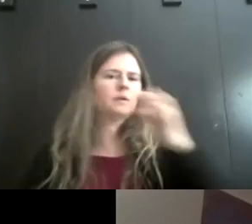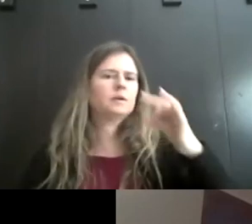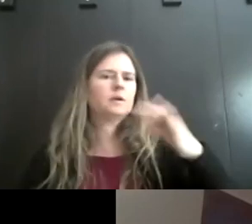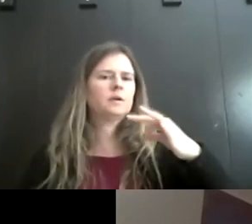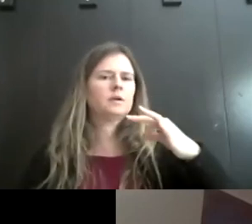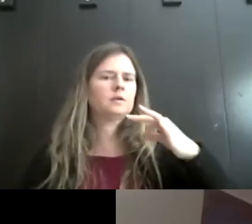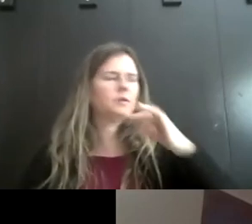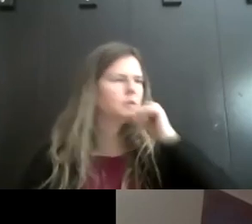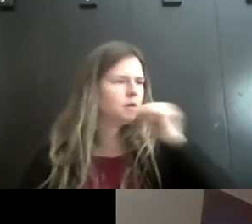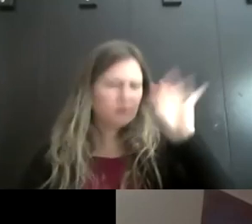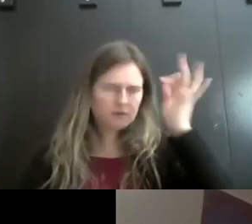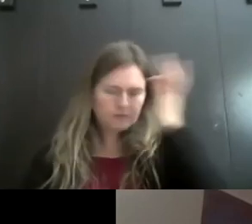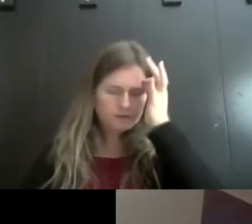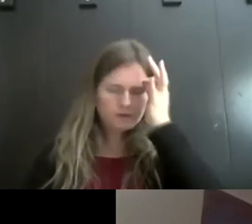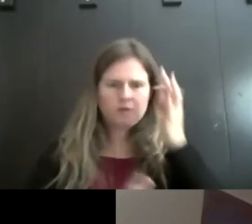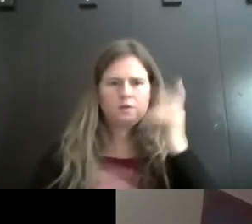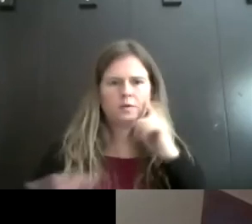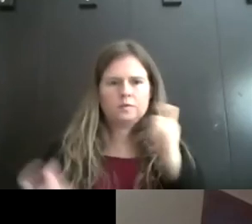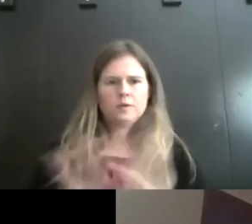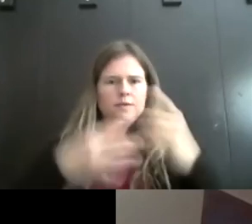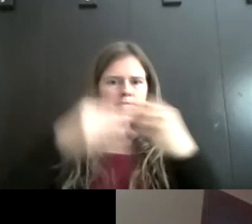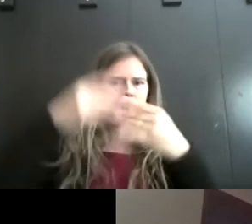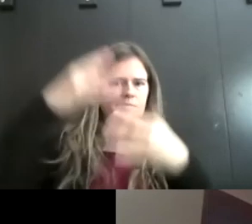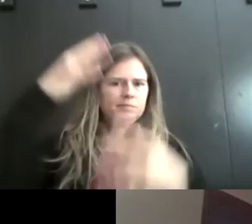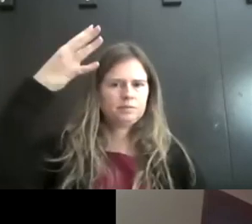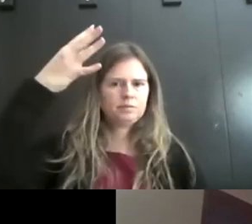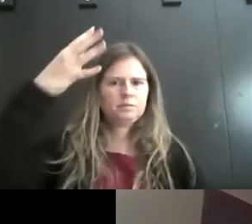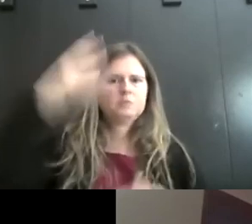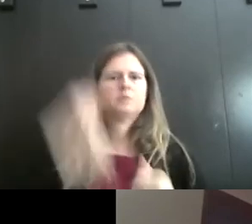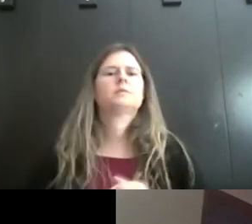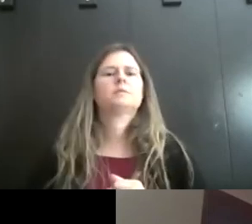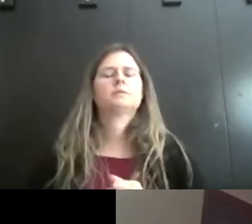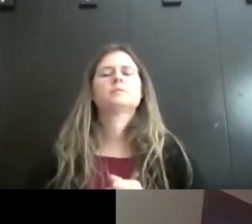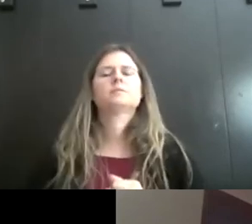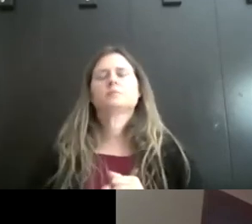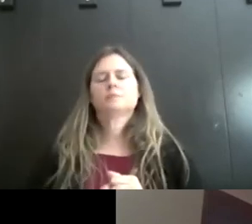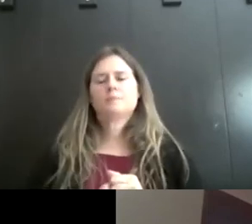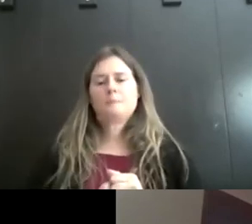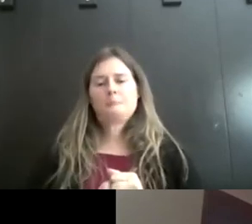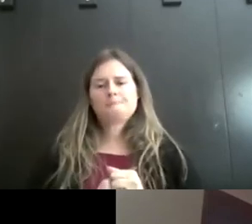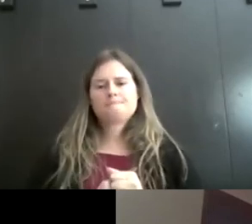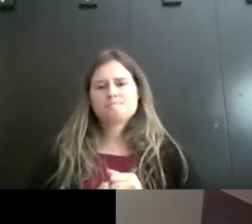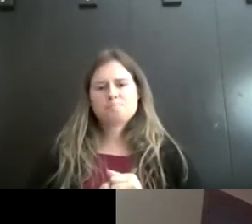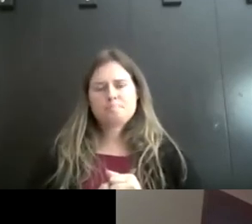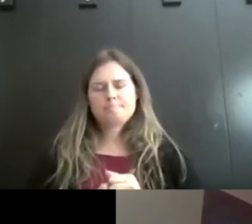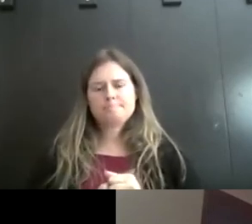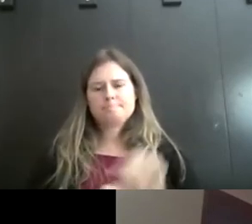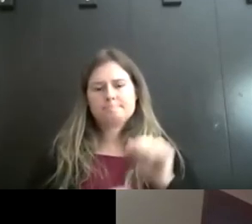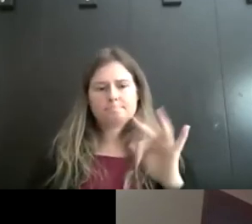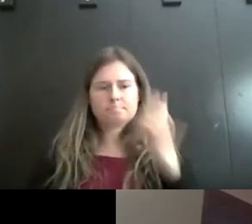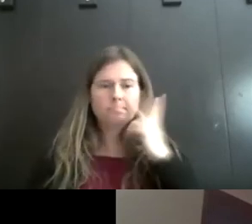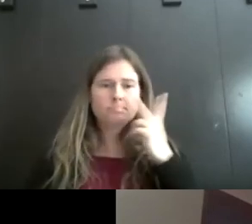non-federally recognized tribes and groups will come up. And lots of times there's more than one group. And if you see the local groups doing